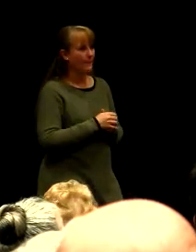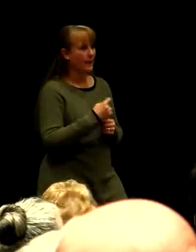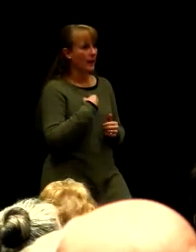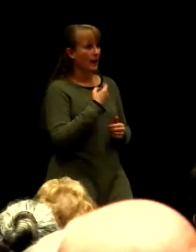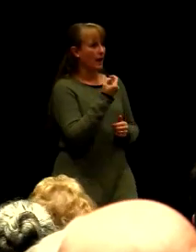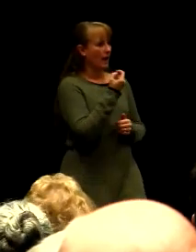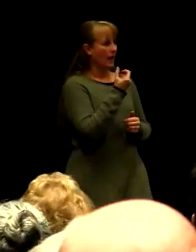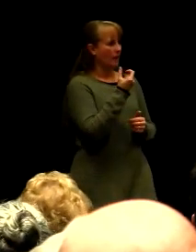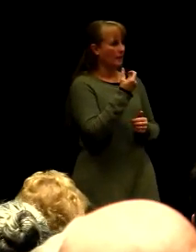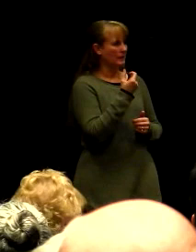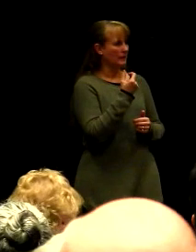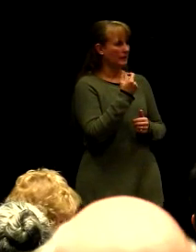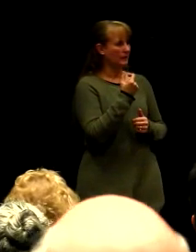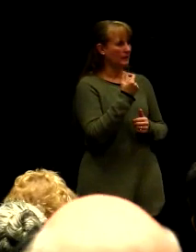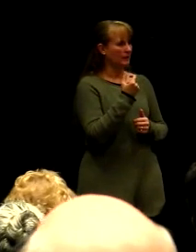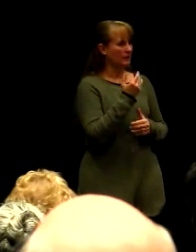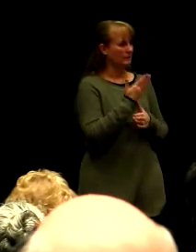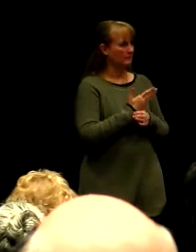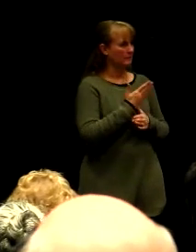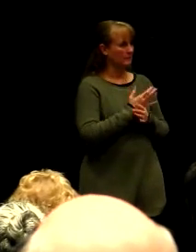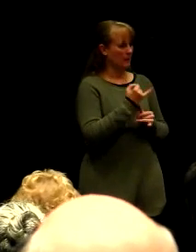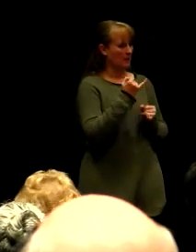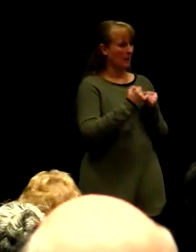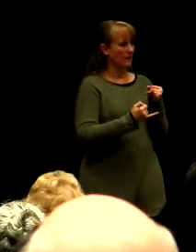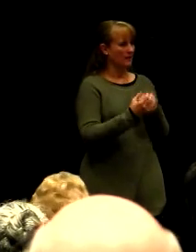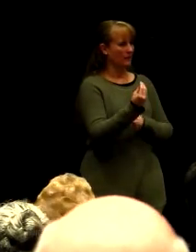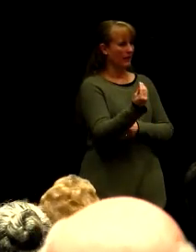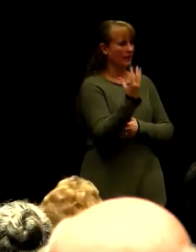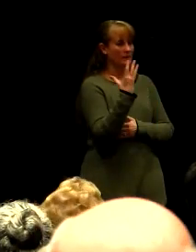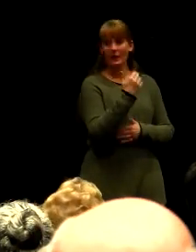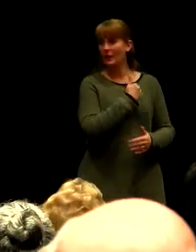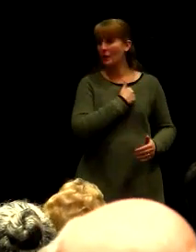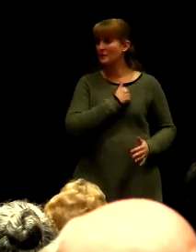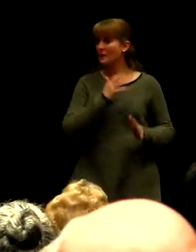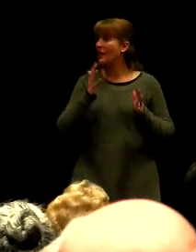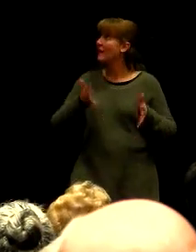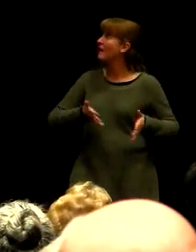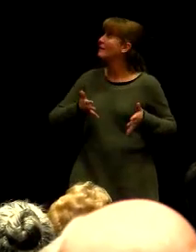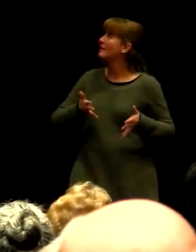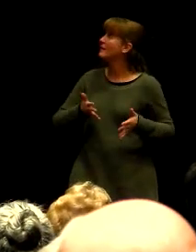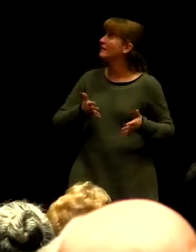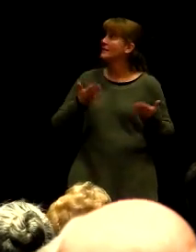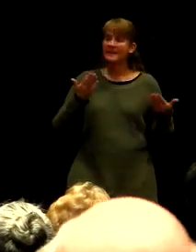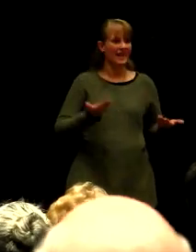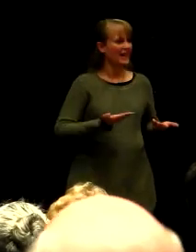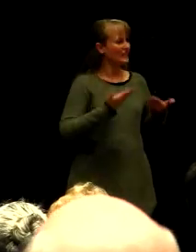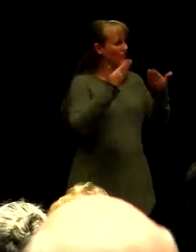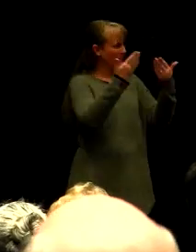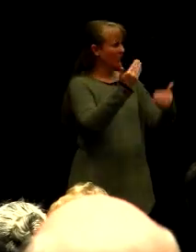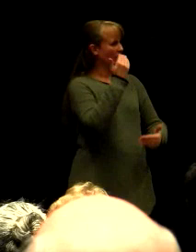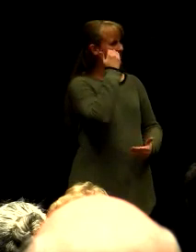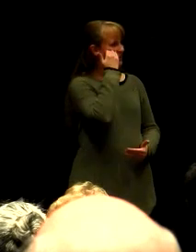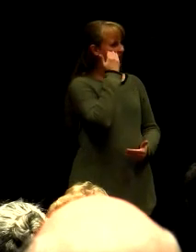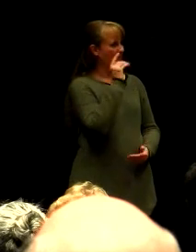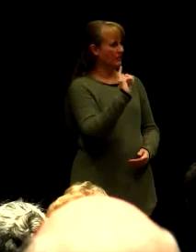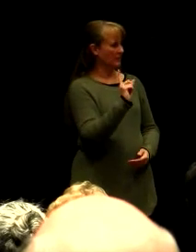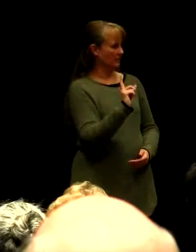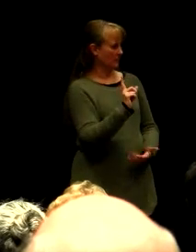I'm a little distressed by this final slide, which no, I'm sorry, suggests that knowledge of some